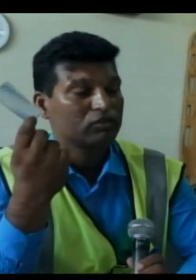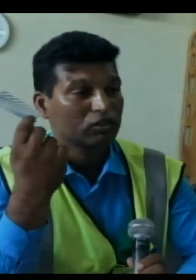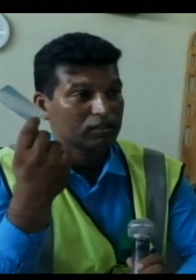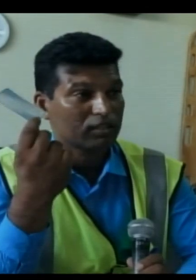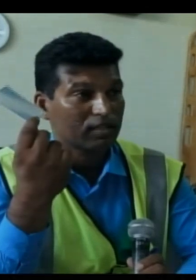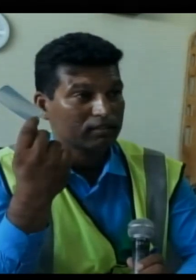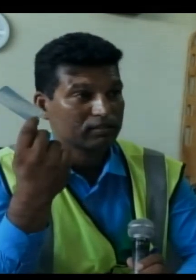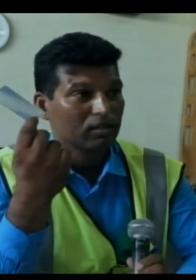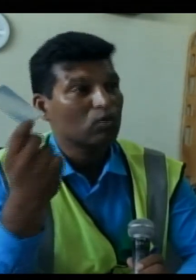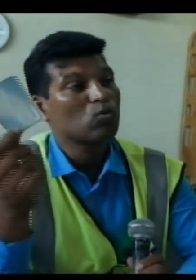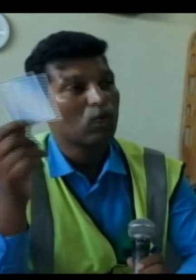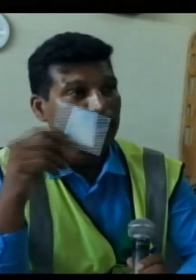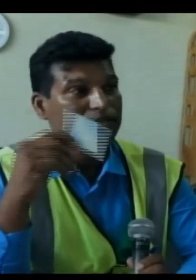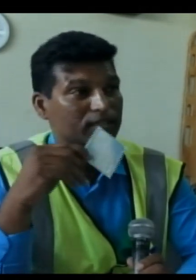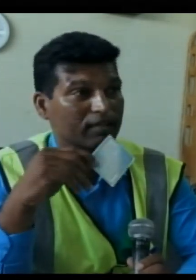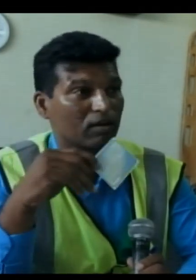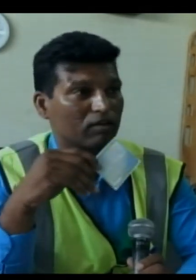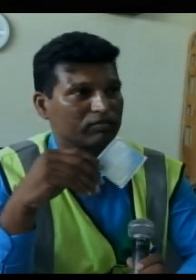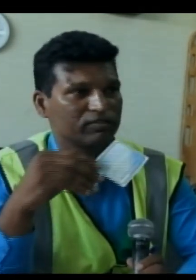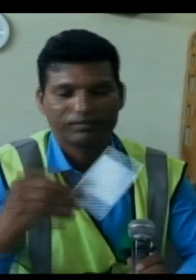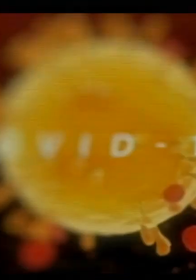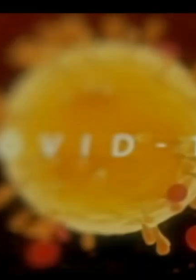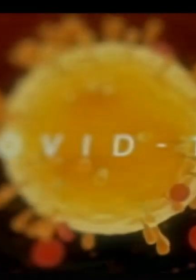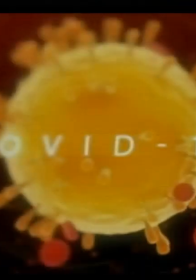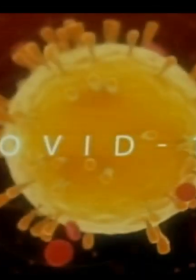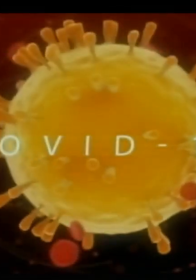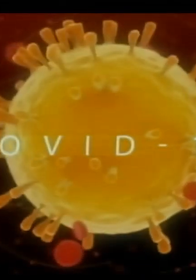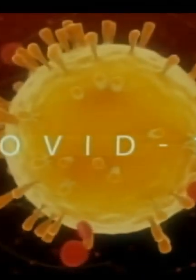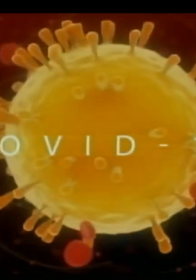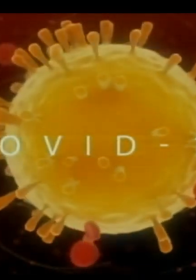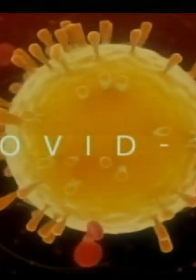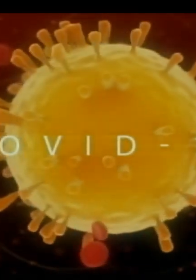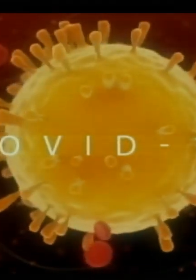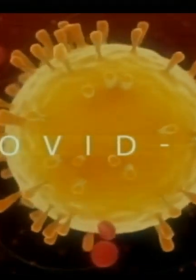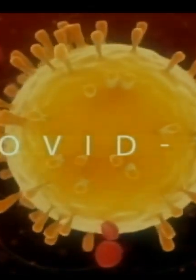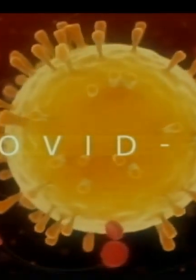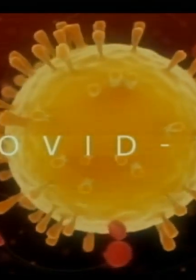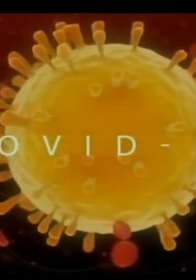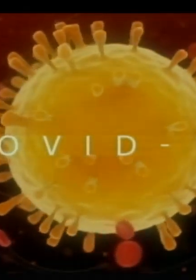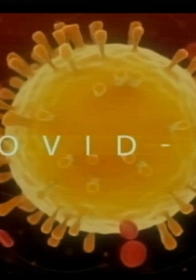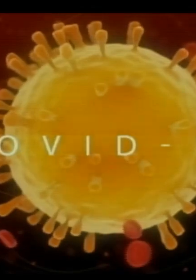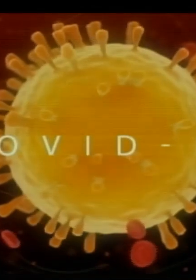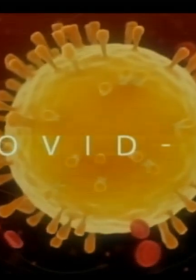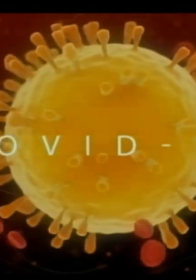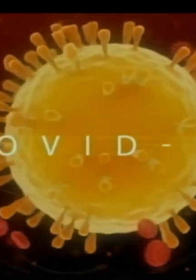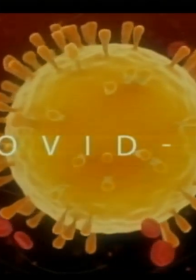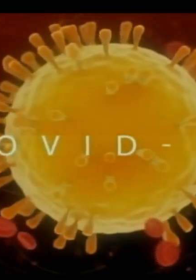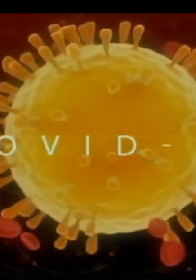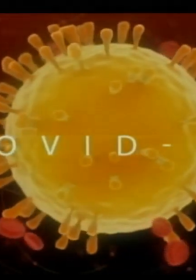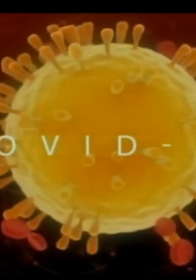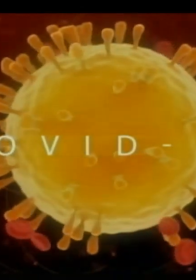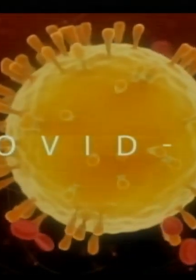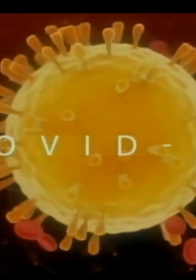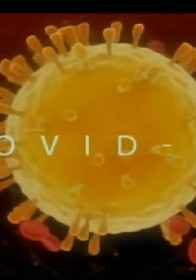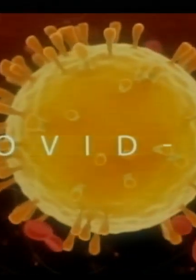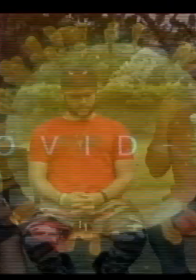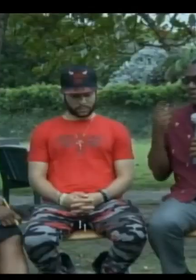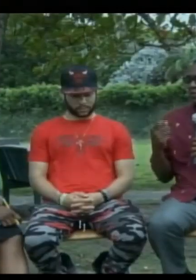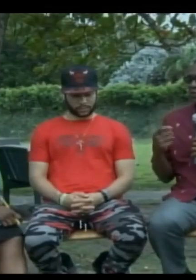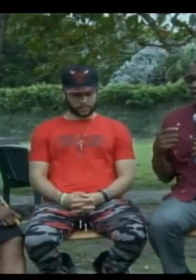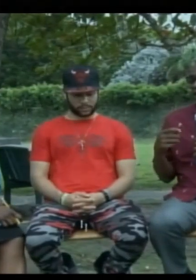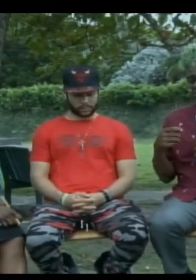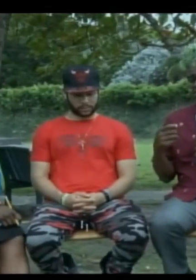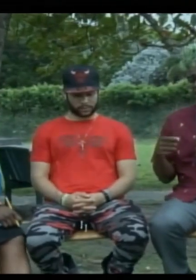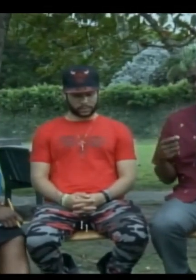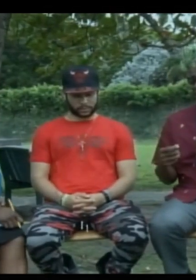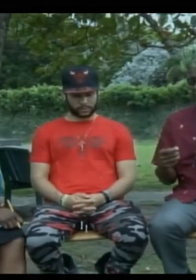card just in case, who are staying off. But what happens if someone actually tests positive for the virus?